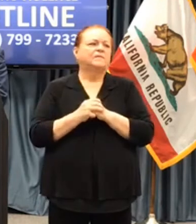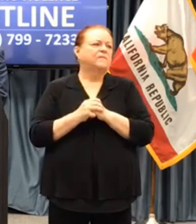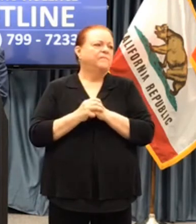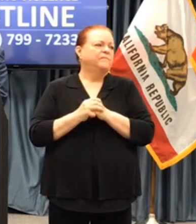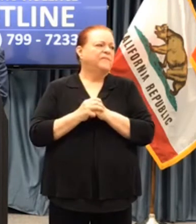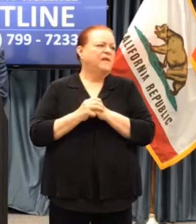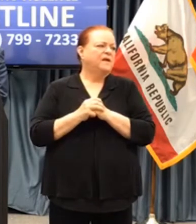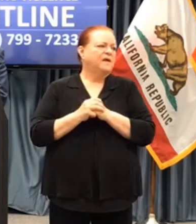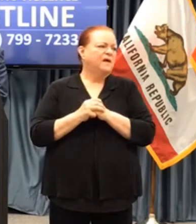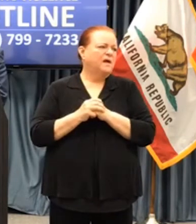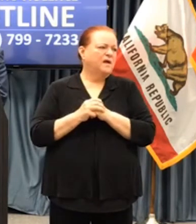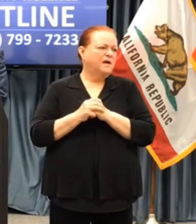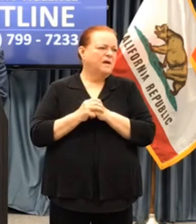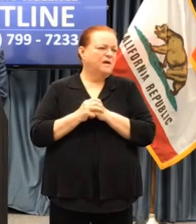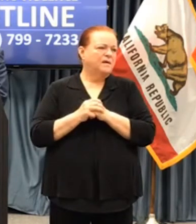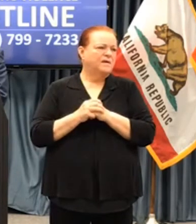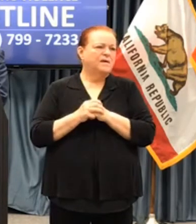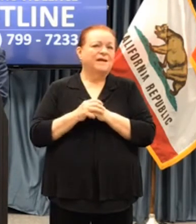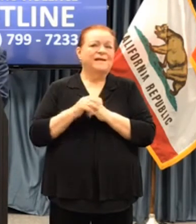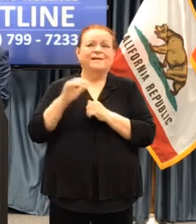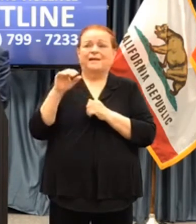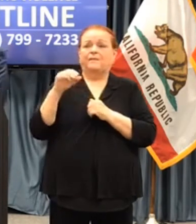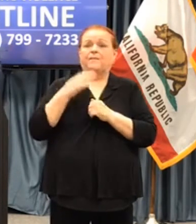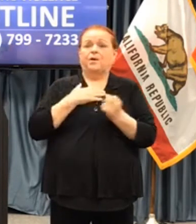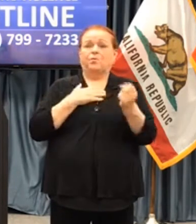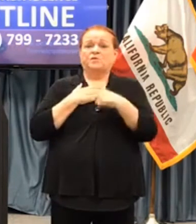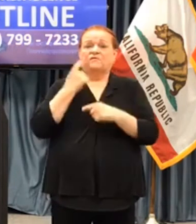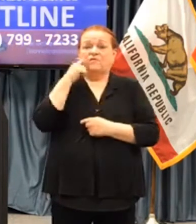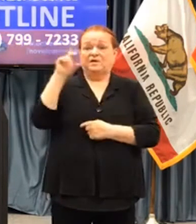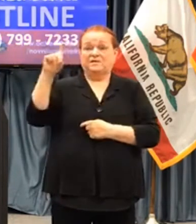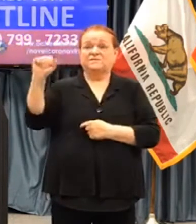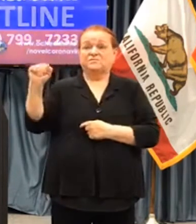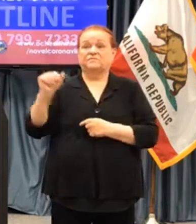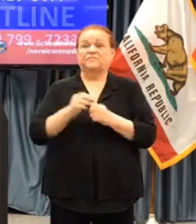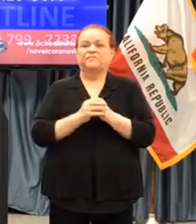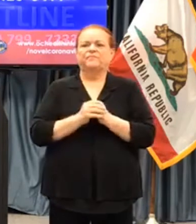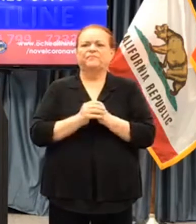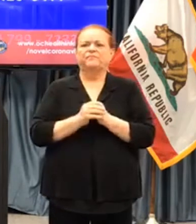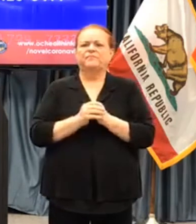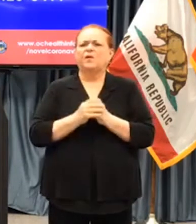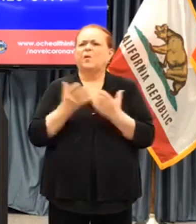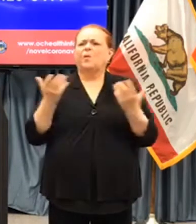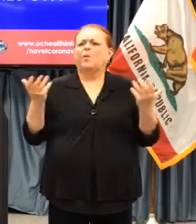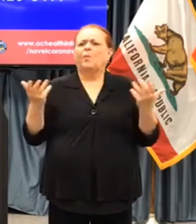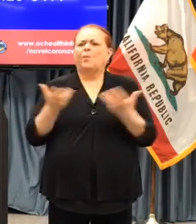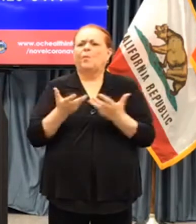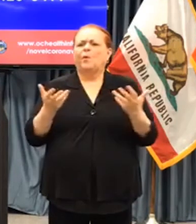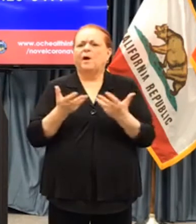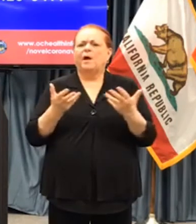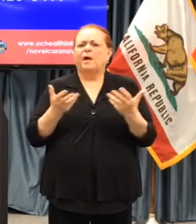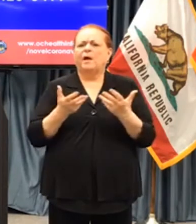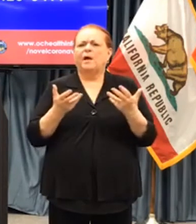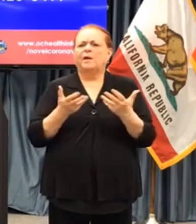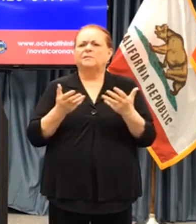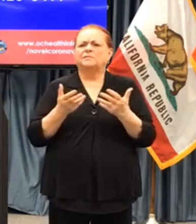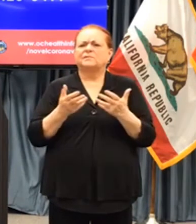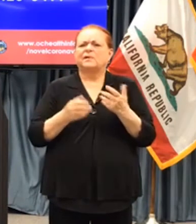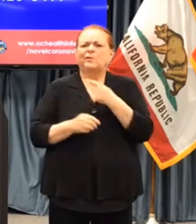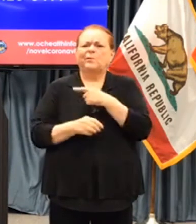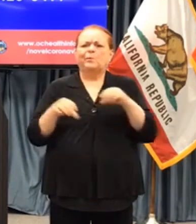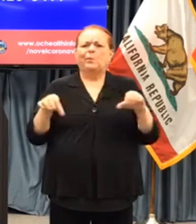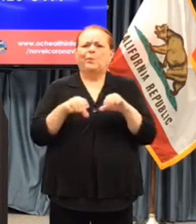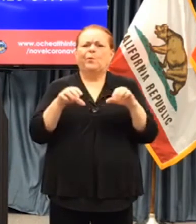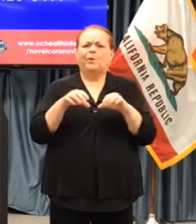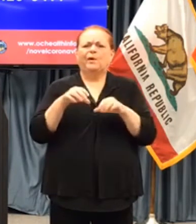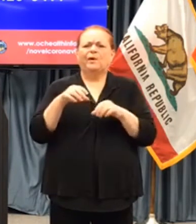Hi, I think this question is for the district attorney. Just wondering what measures your family law unit is taking. Maybe